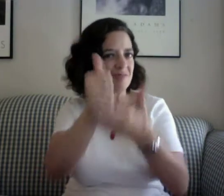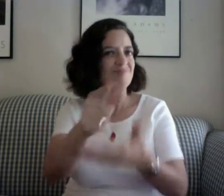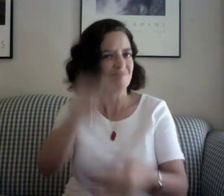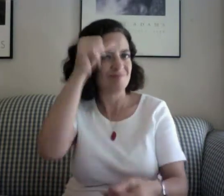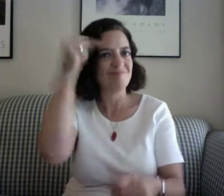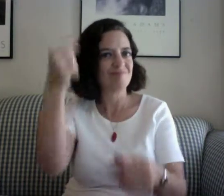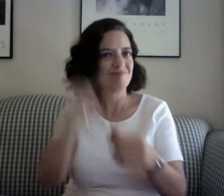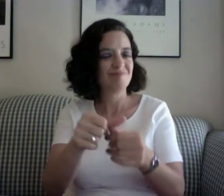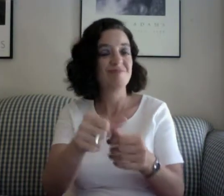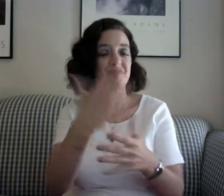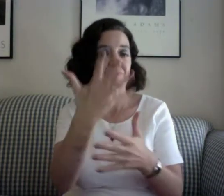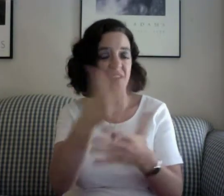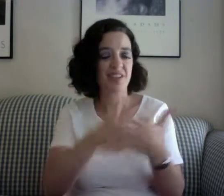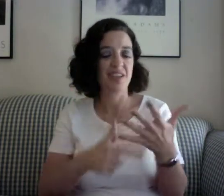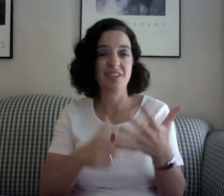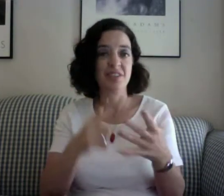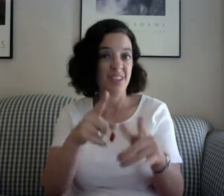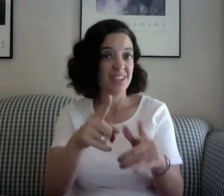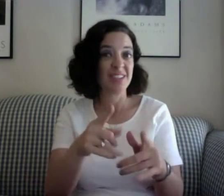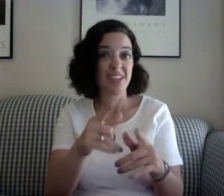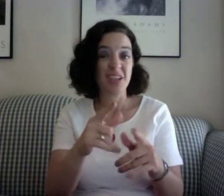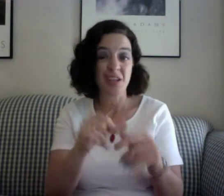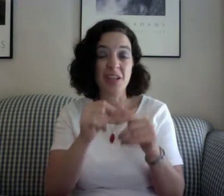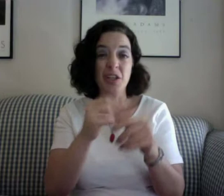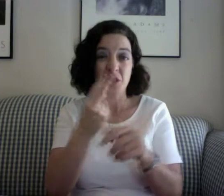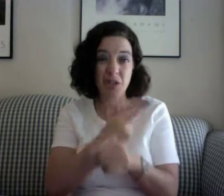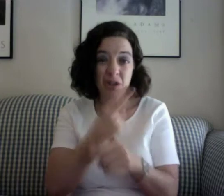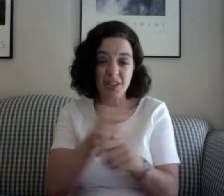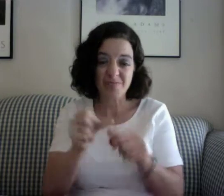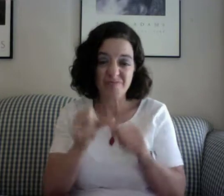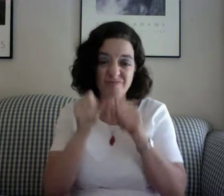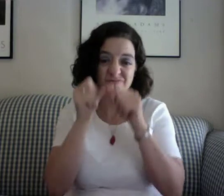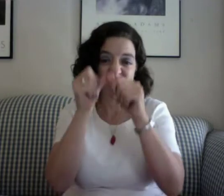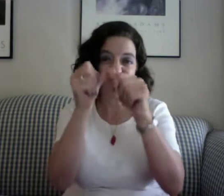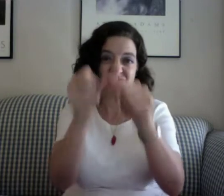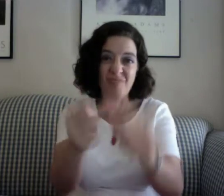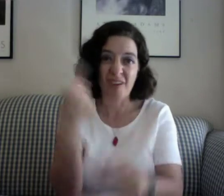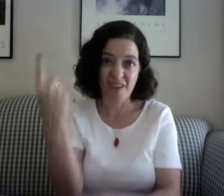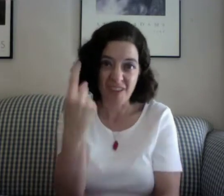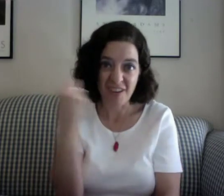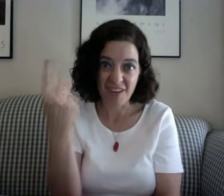I hope this will help you to remember the 5 parameters of ASL, because you're going to continue to